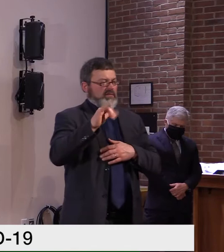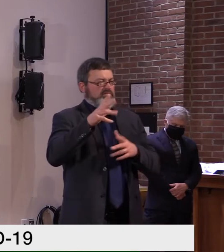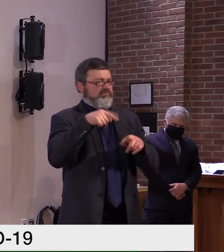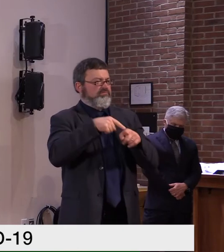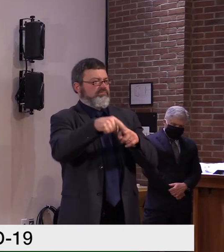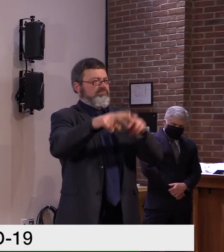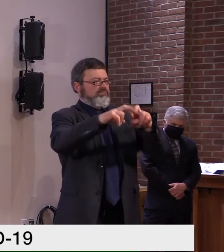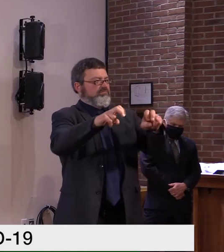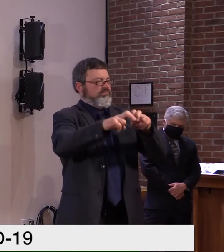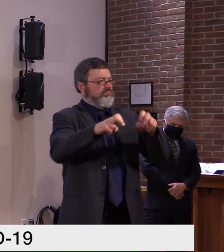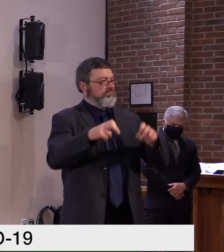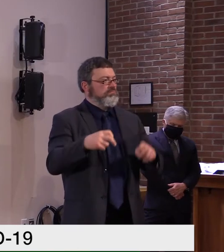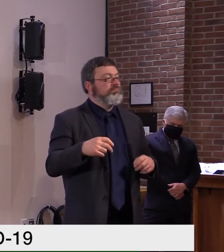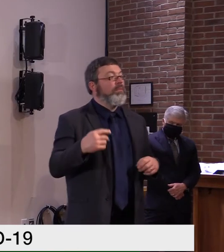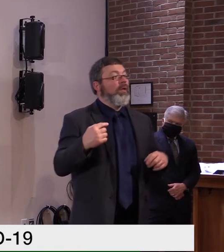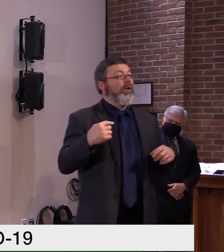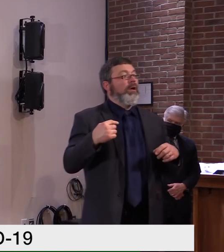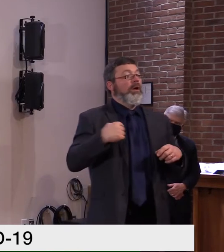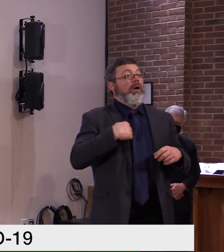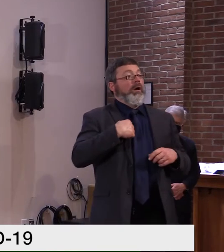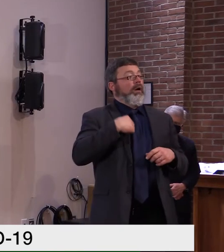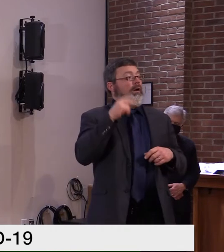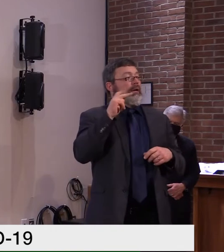No, Governor, I think you did an excellent job.